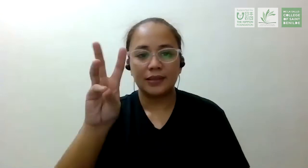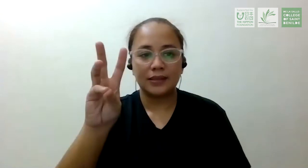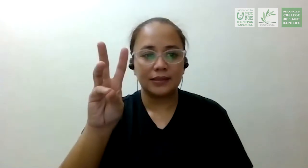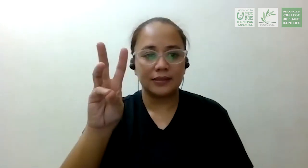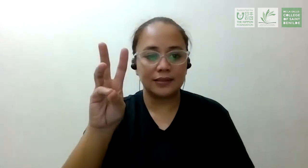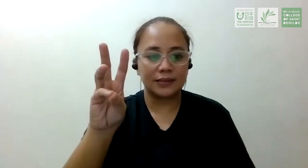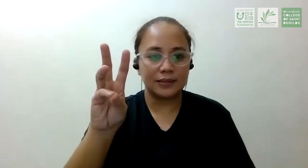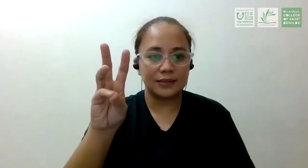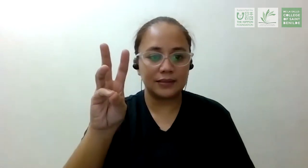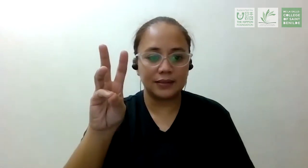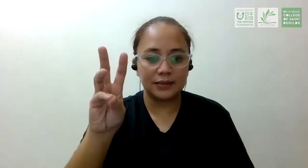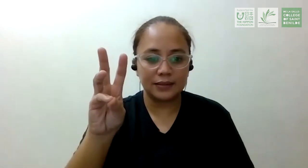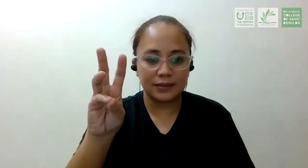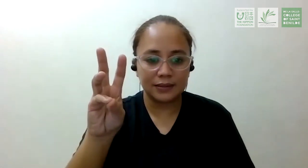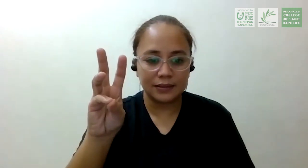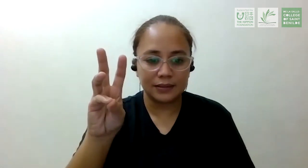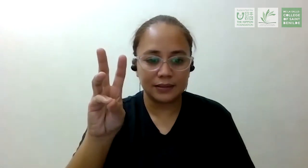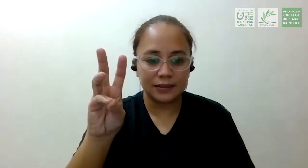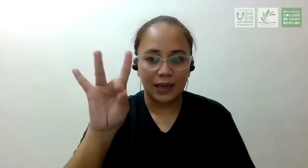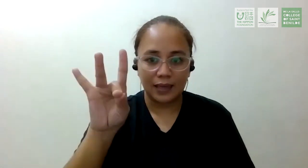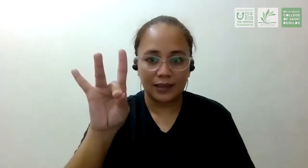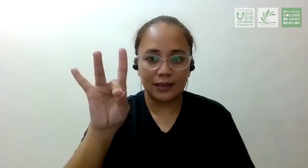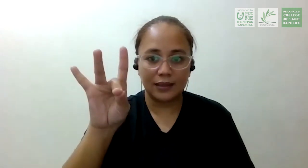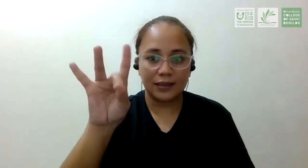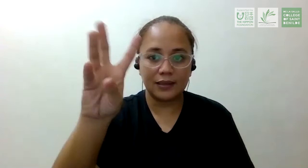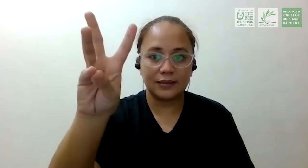60, slide number 68.